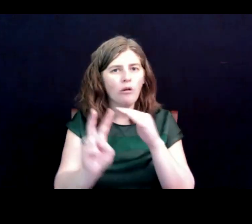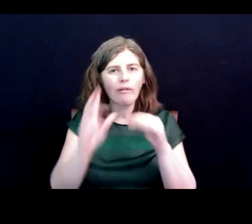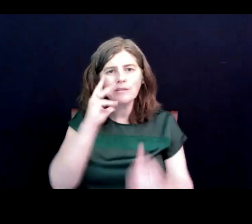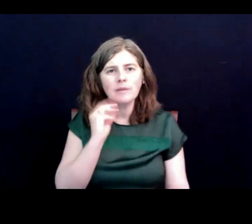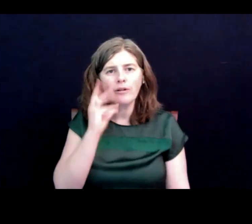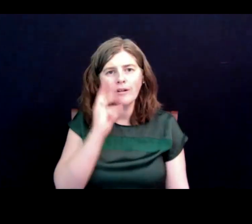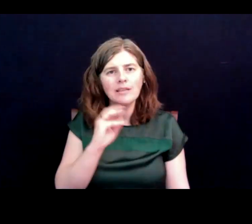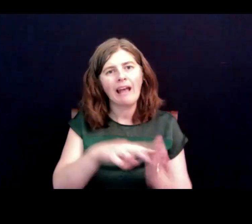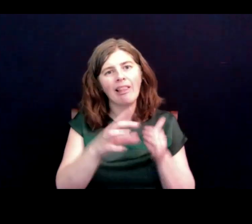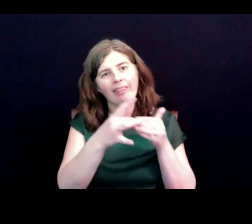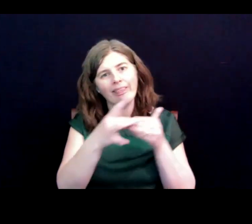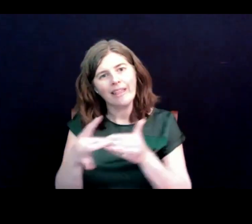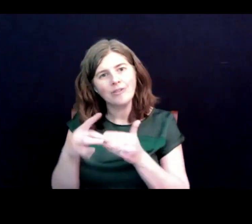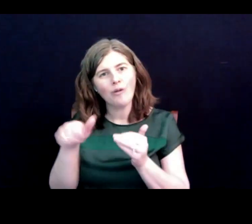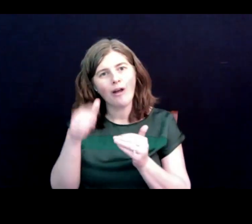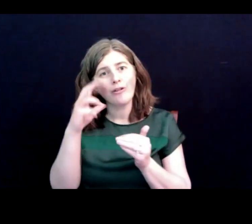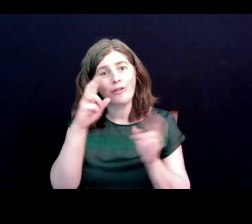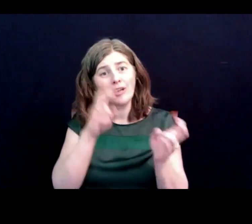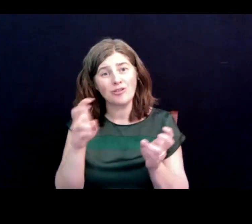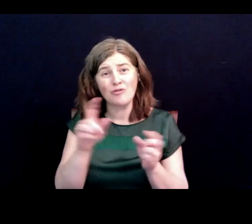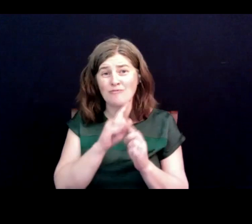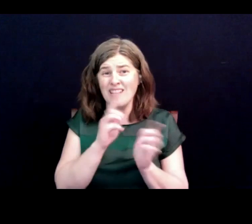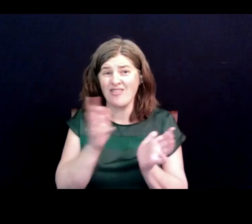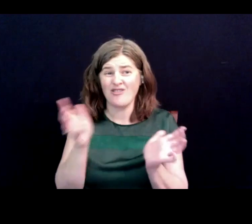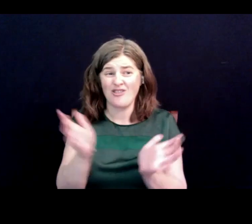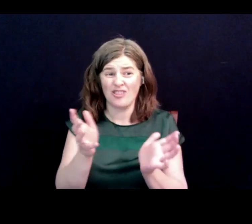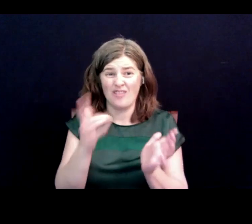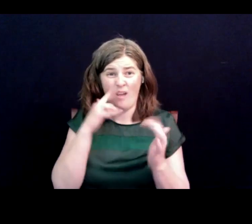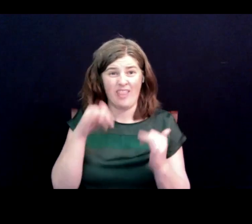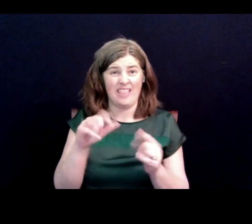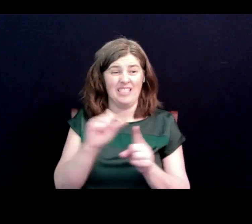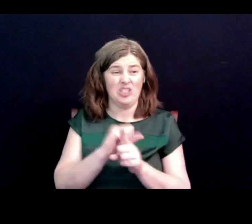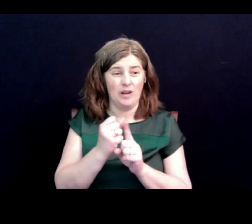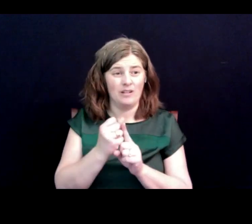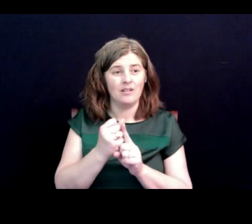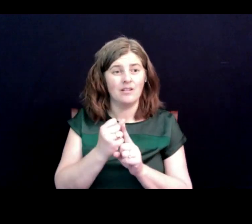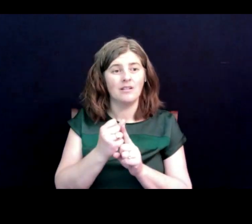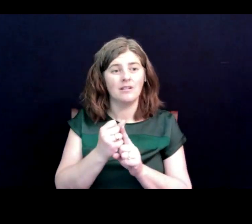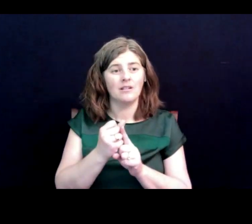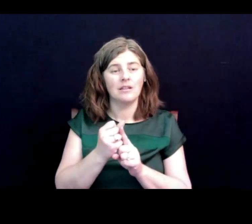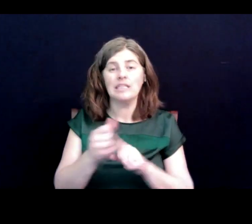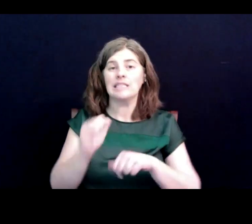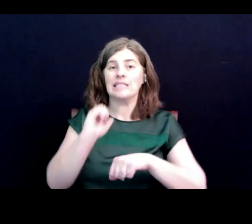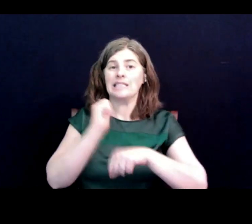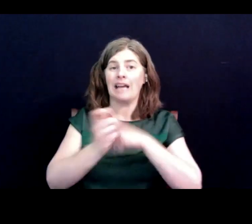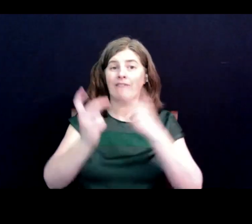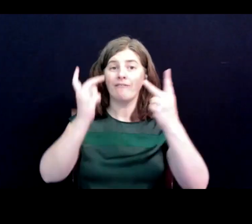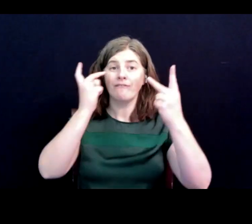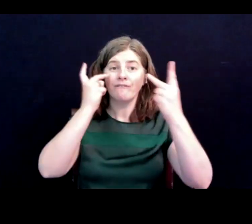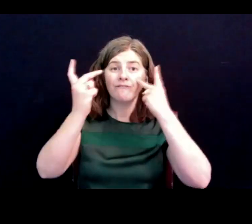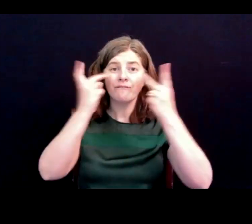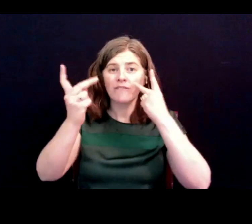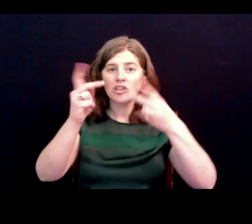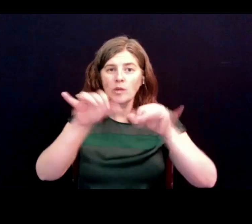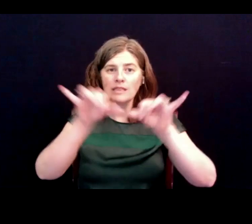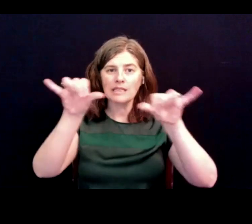to other issues. So what I would really encourage in this situation is to set up a visual